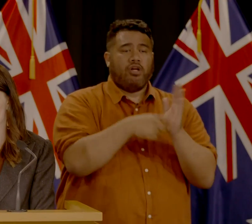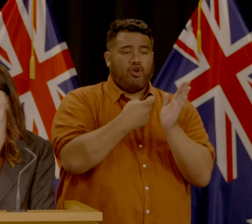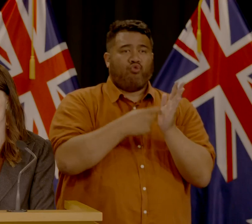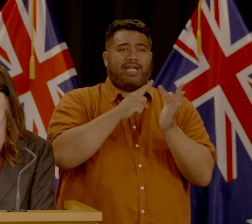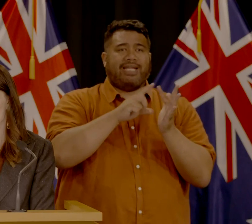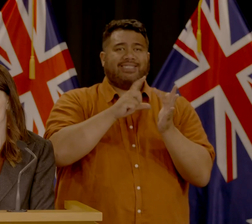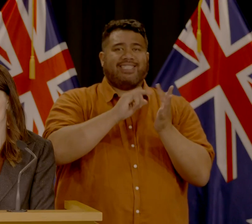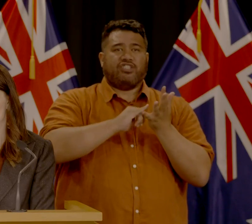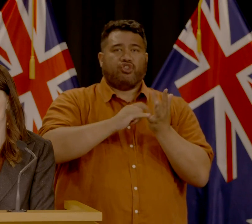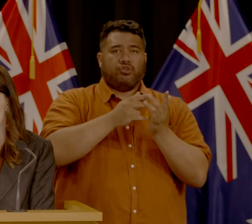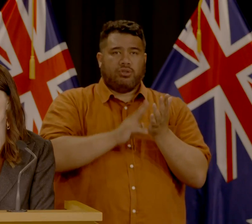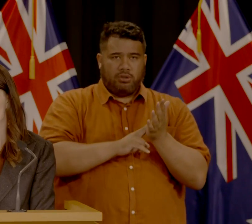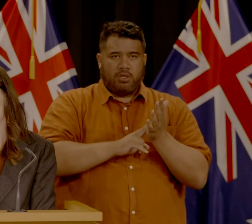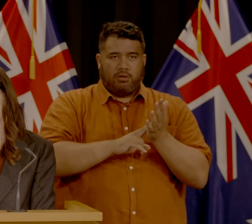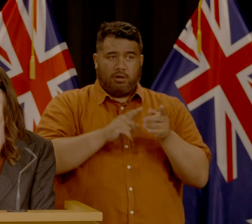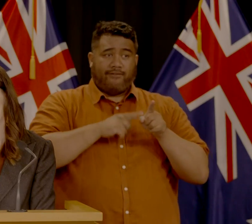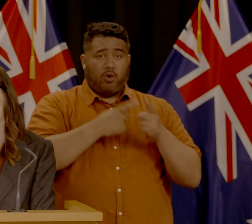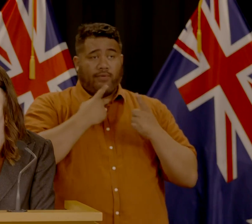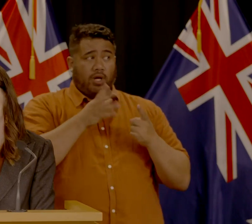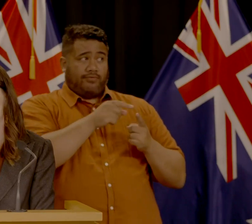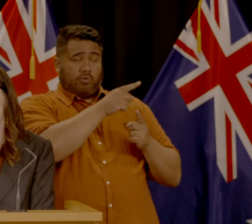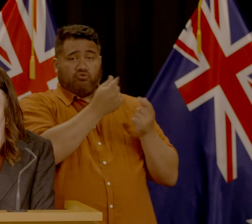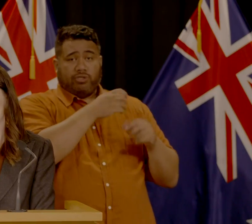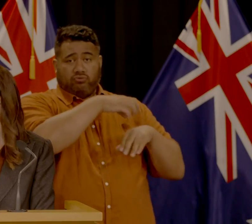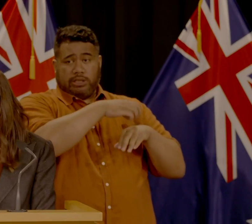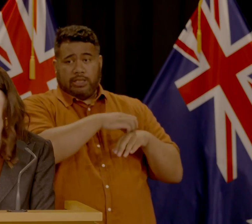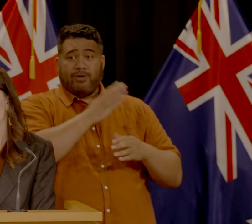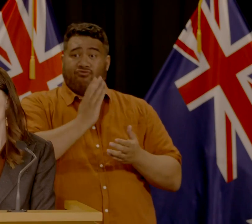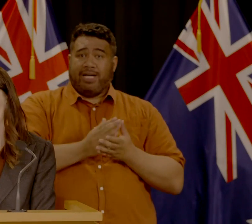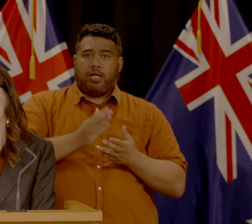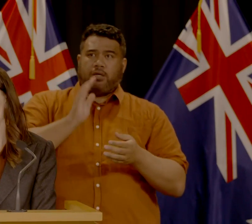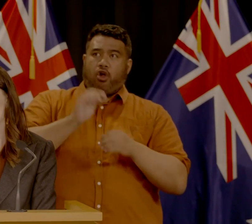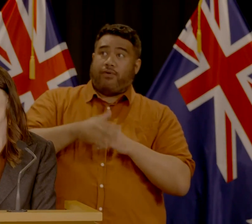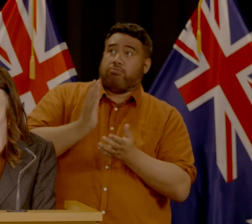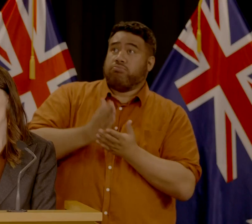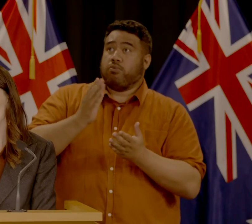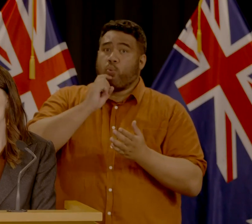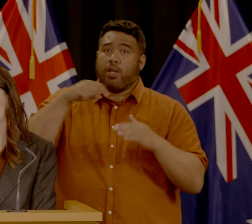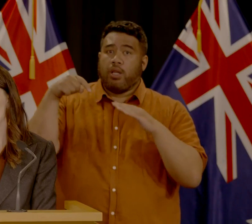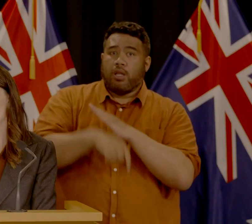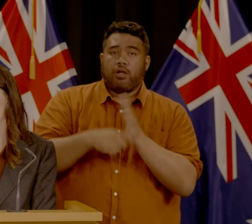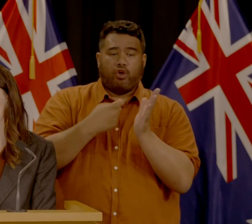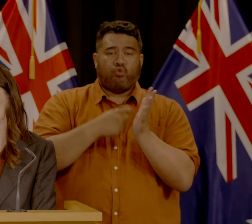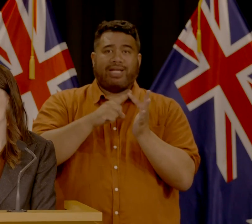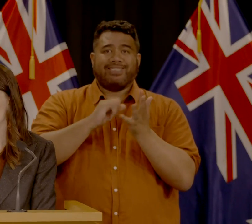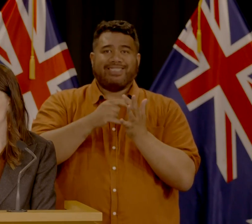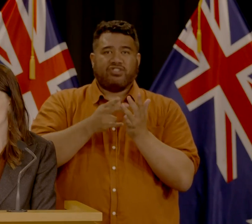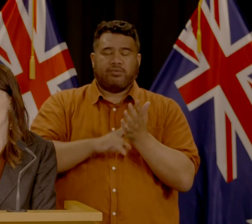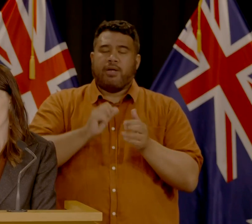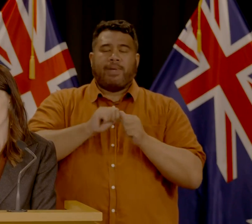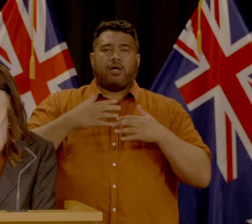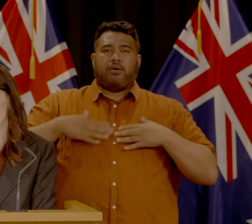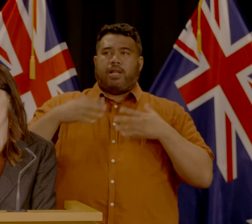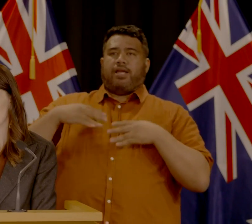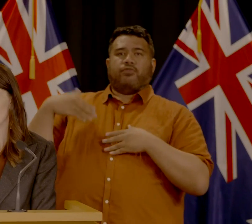from Treasury. But I am going to leave that further discussion for the Minister of Finance, who will be giving you further information and the